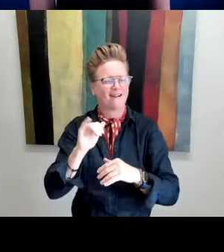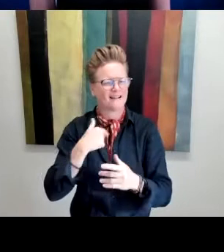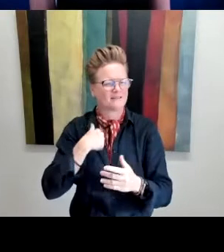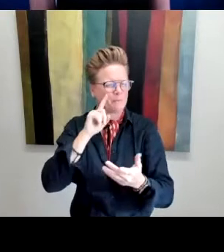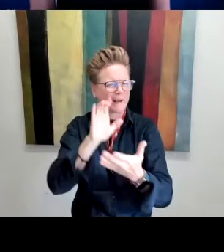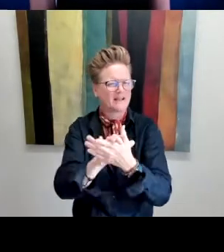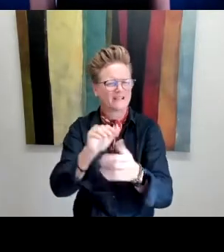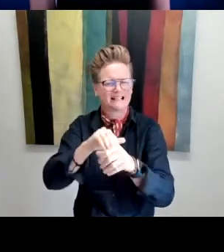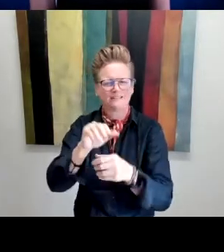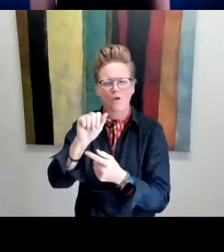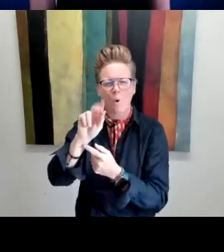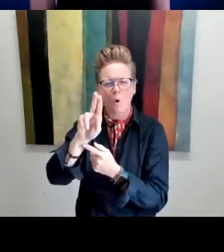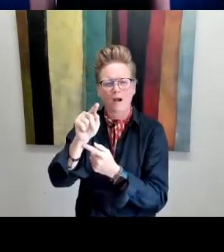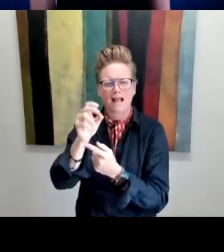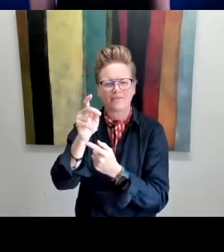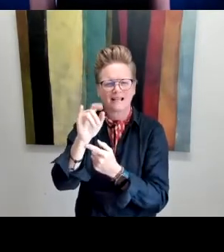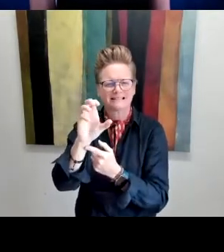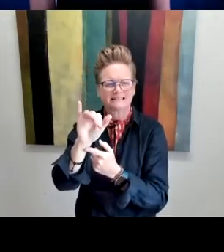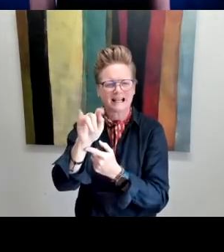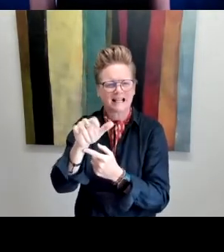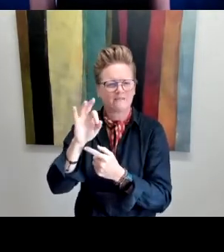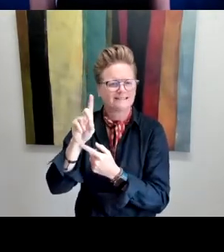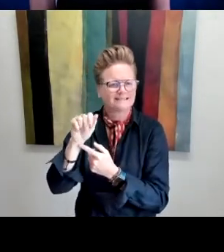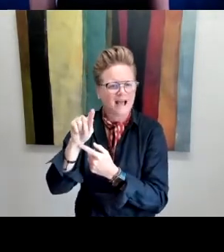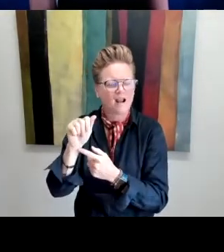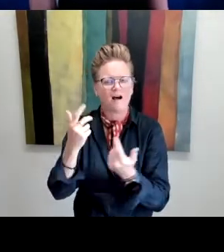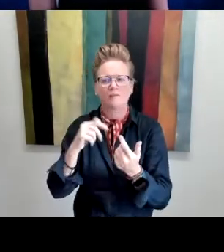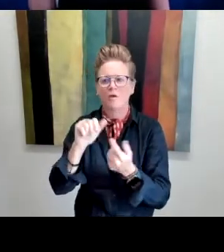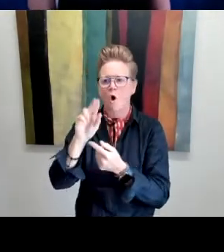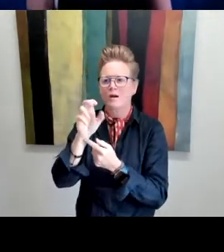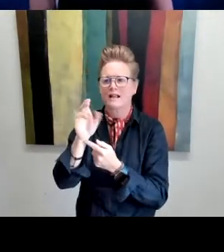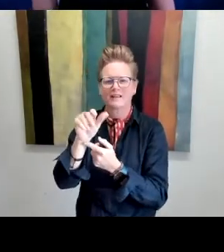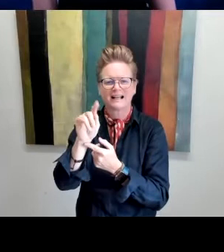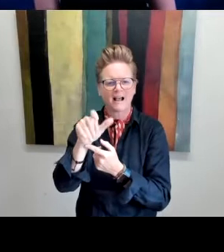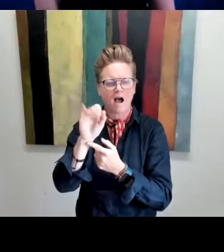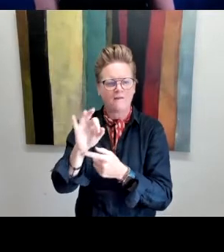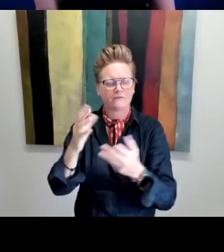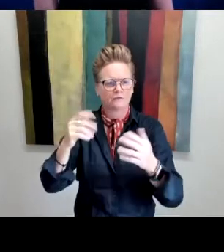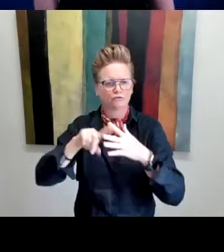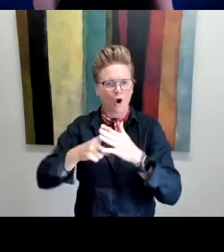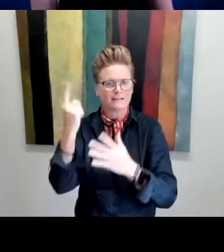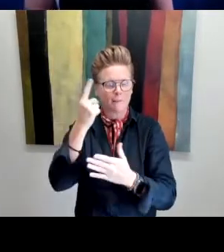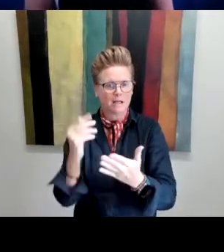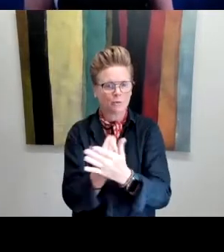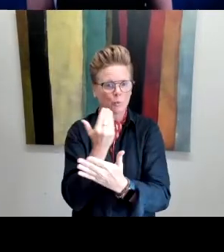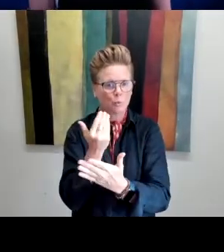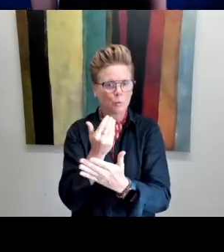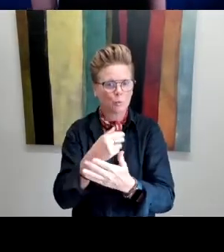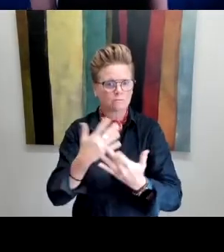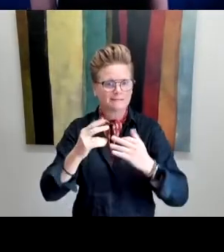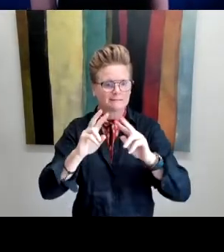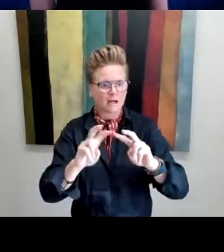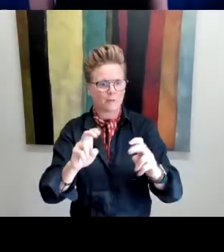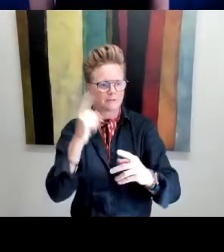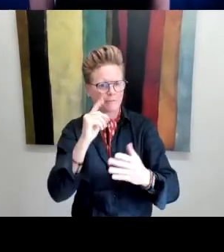work with the teachers. And I believe the authenticity of the data,